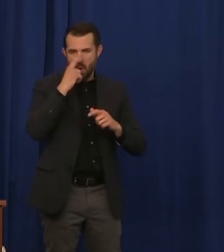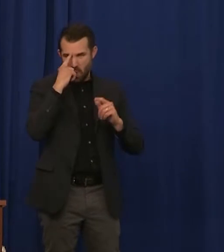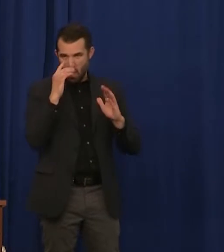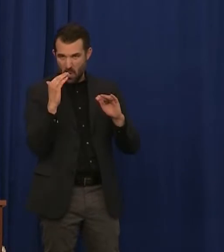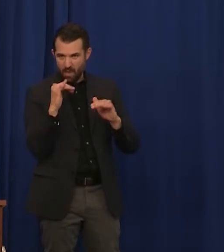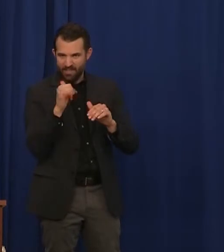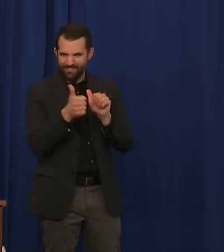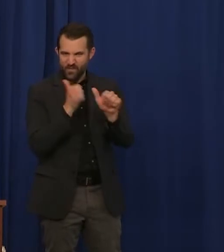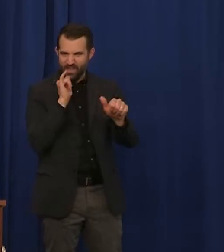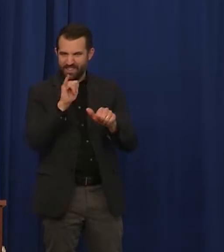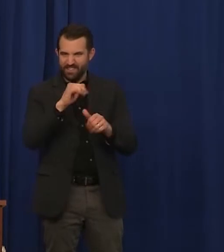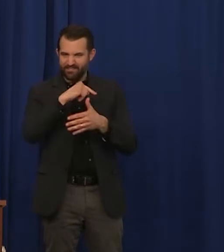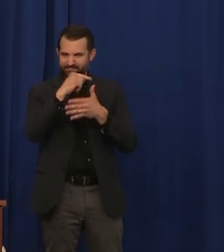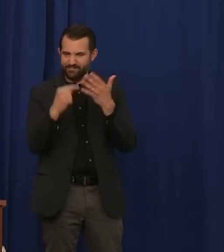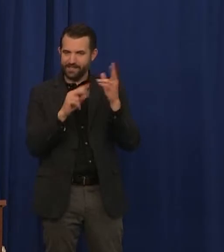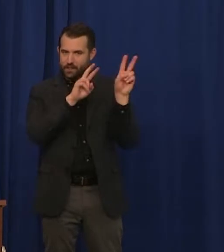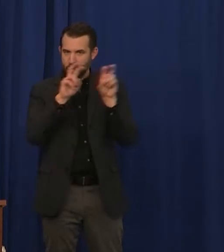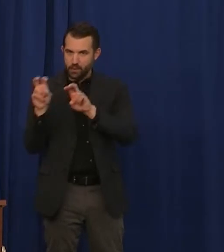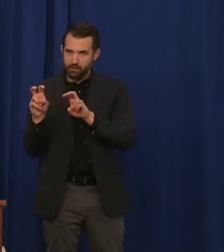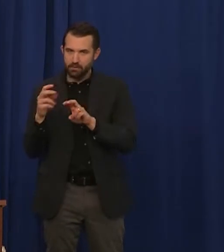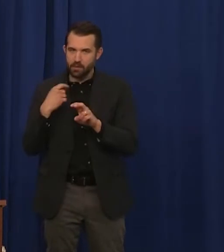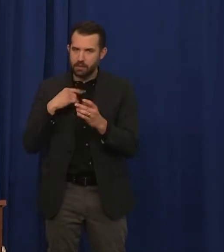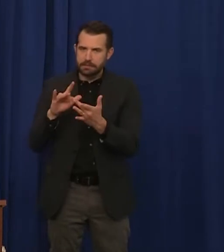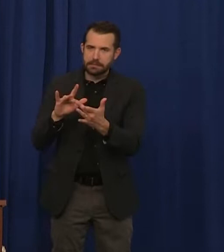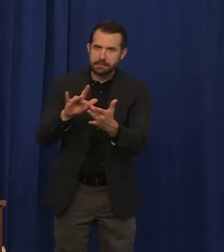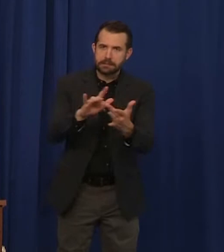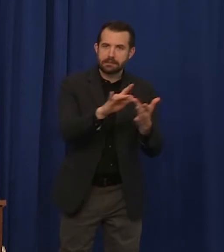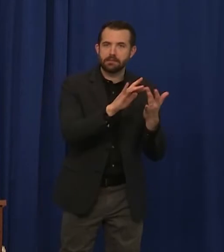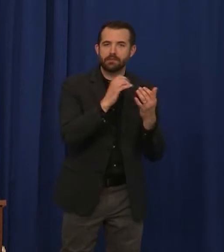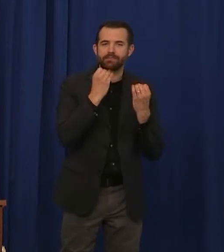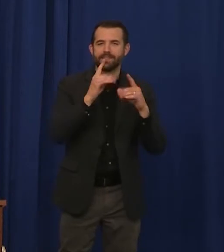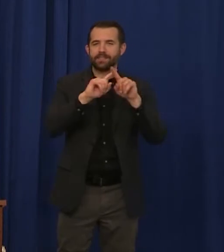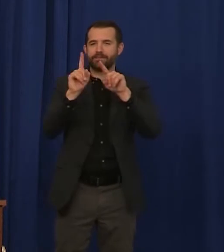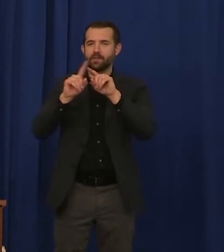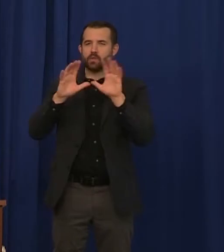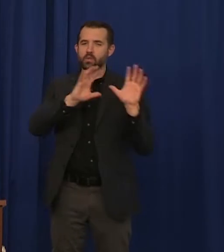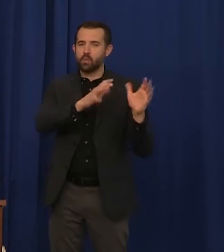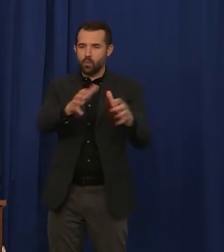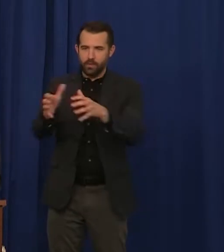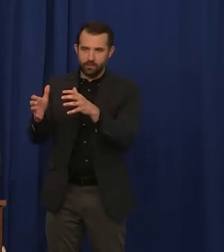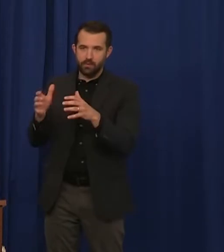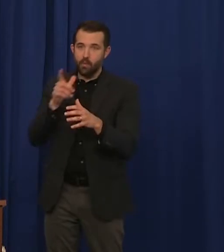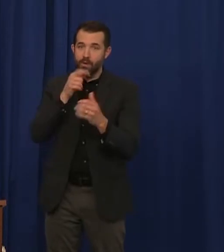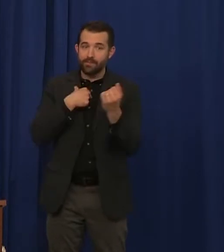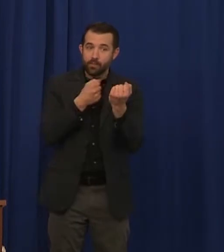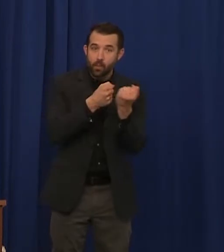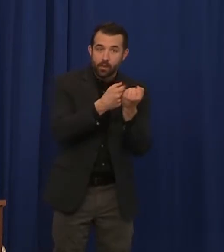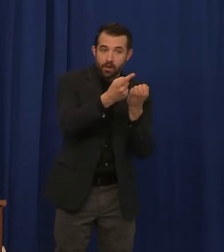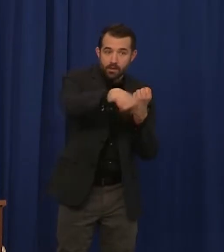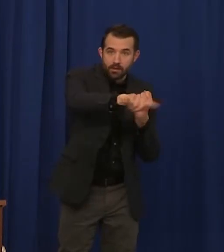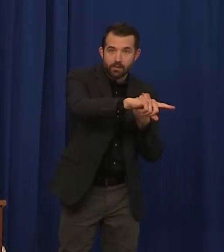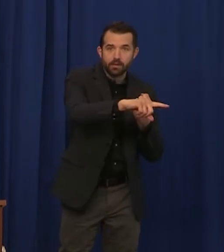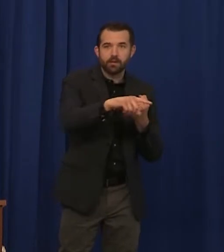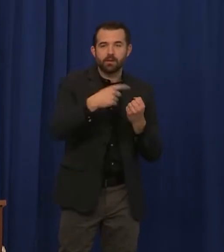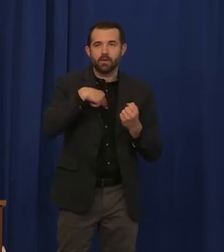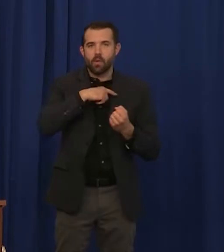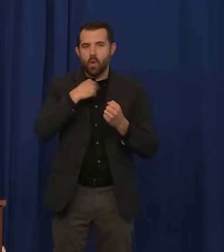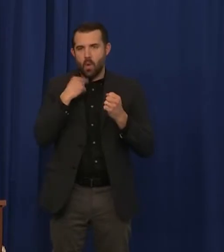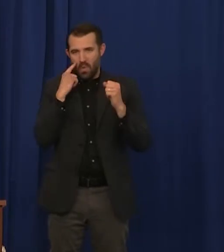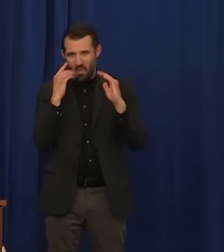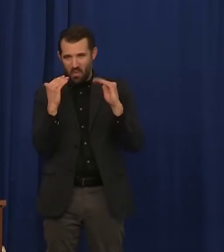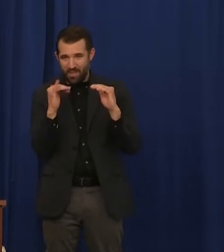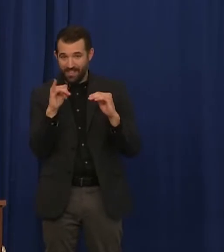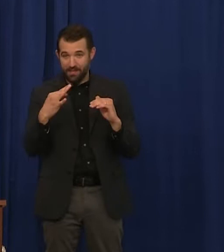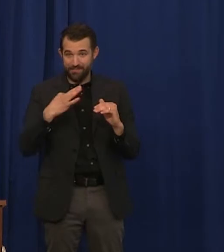employer groups, advocacy groups, walking through what we believe will be a much simplified